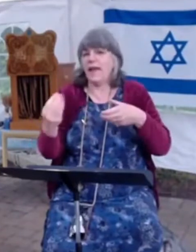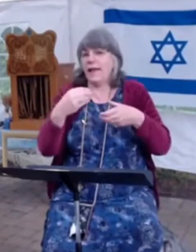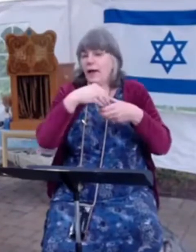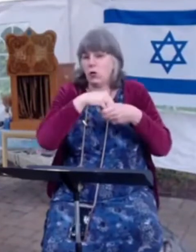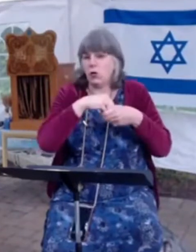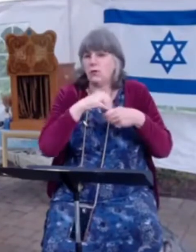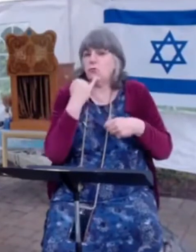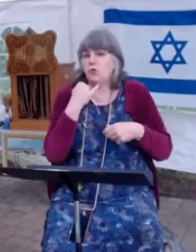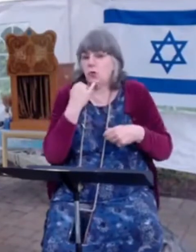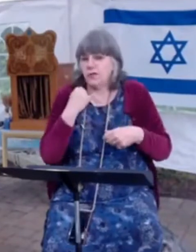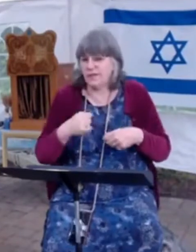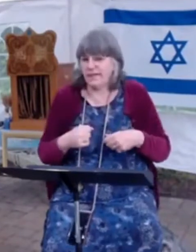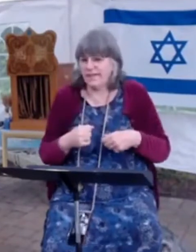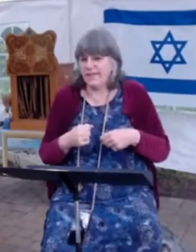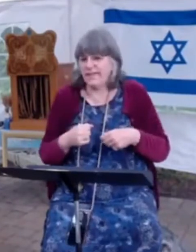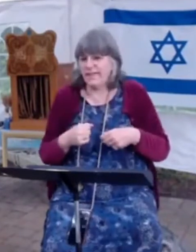Israel